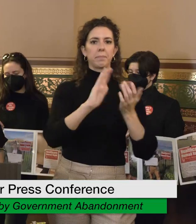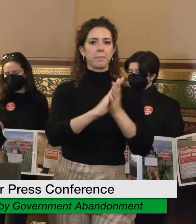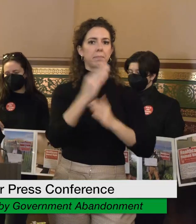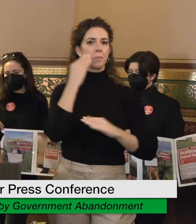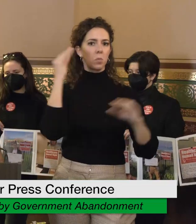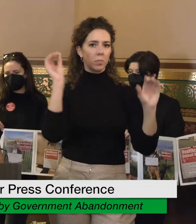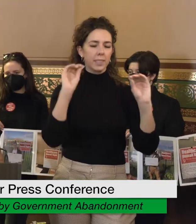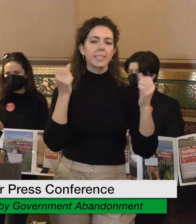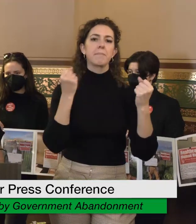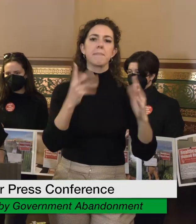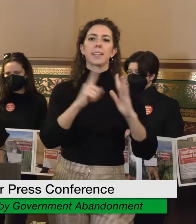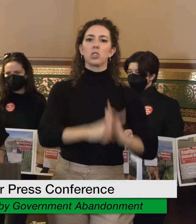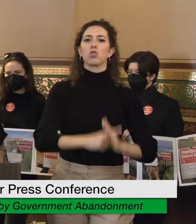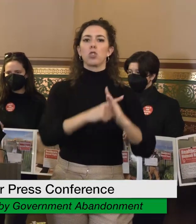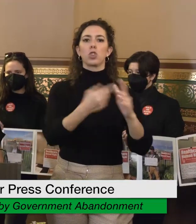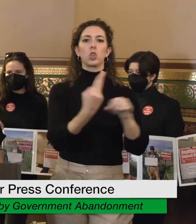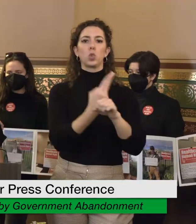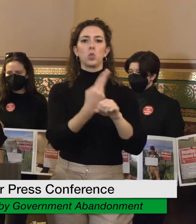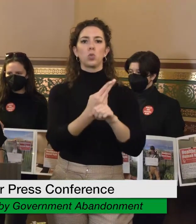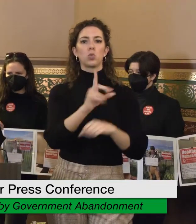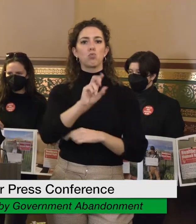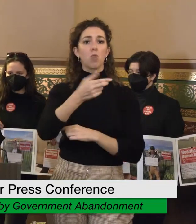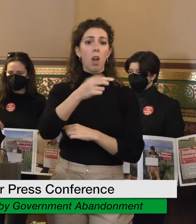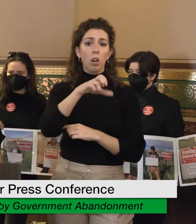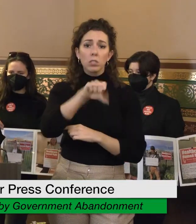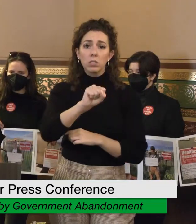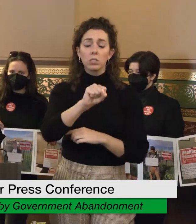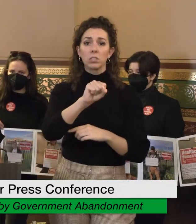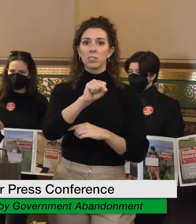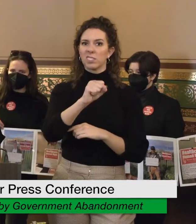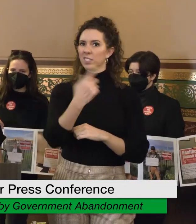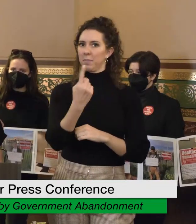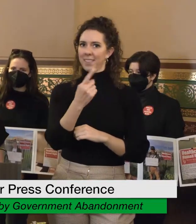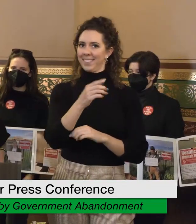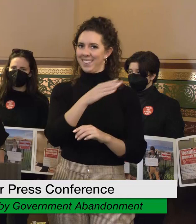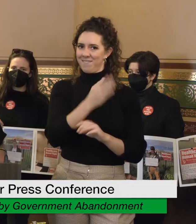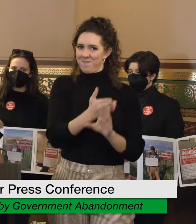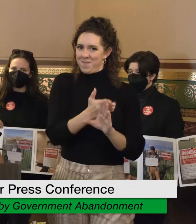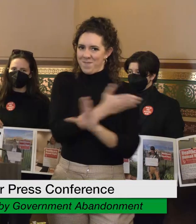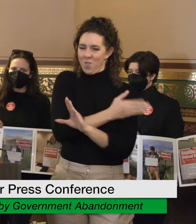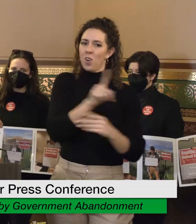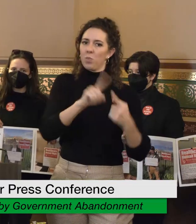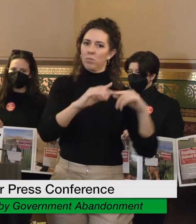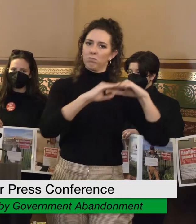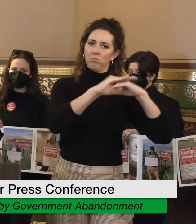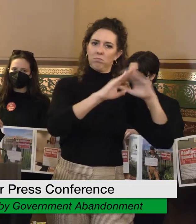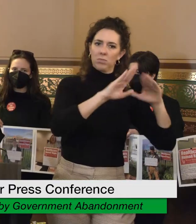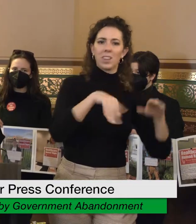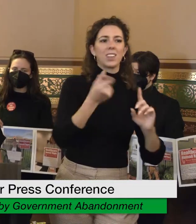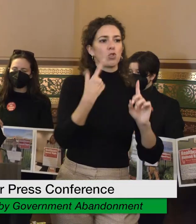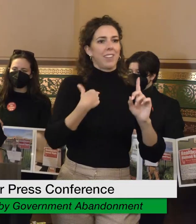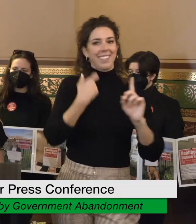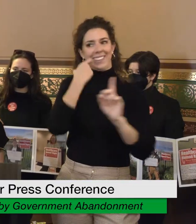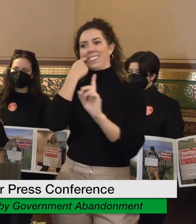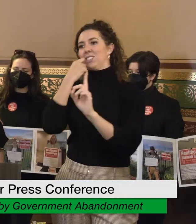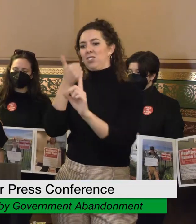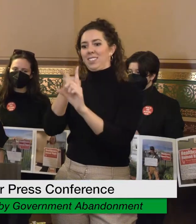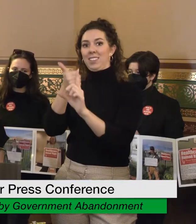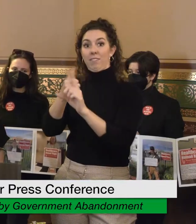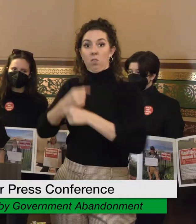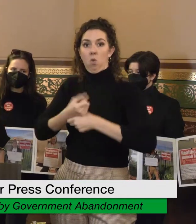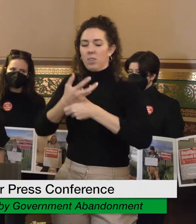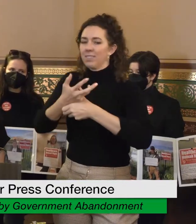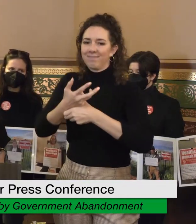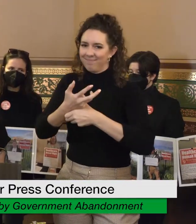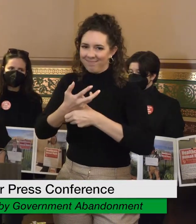Many have turned to substance use, something they didn't do when they had stability in a home. It's a crutch, not the original problem. This is a healthcare crisis